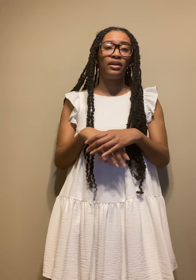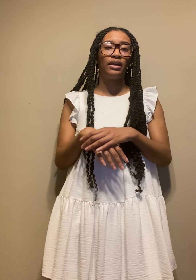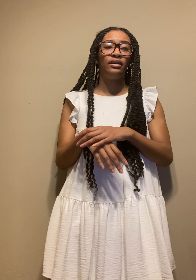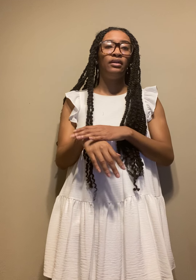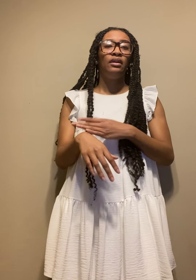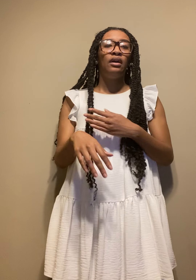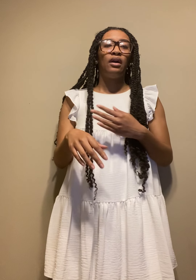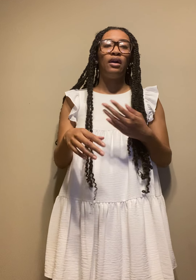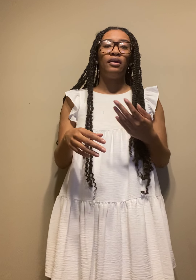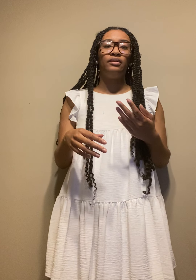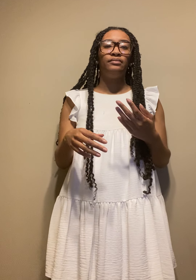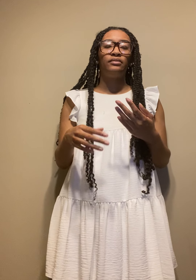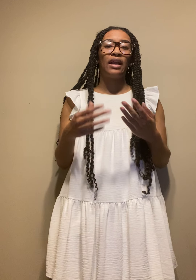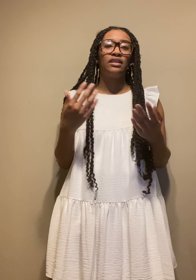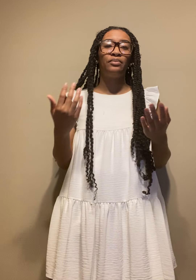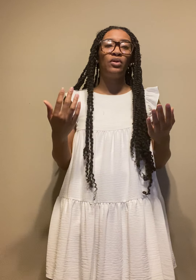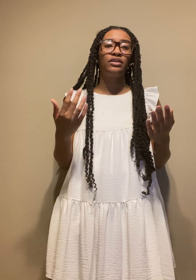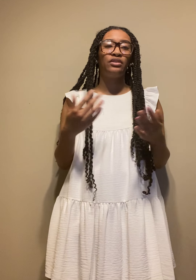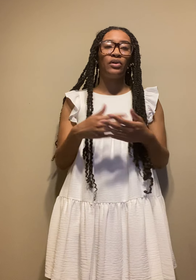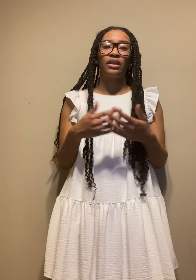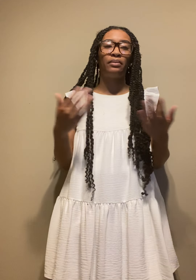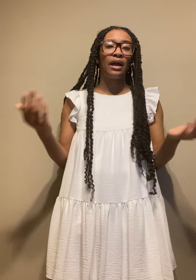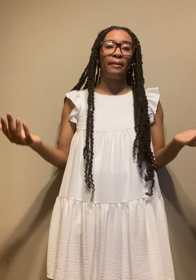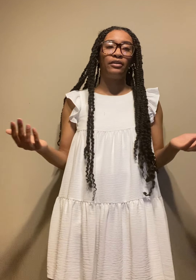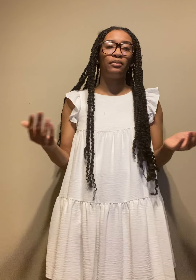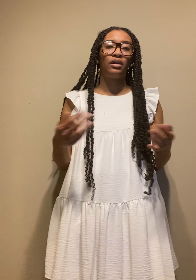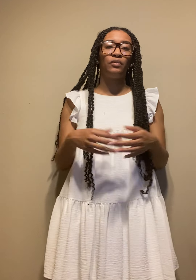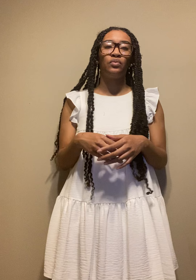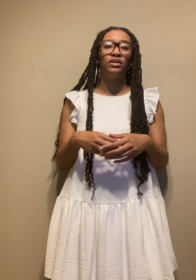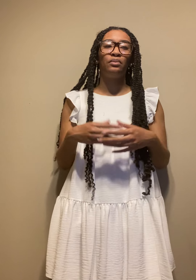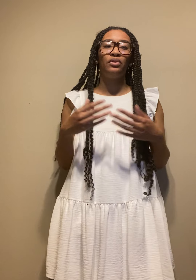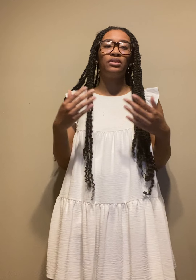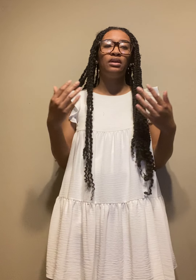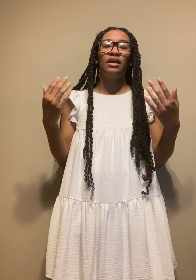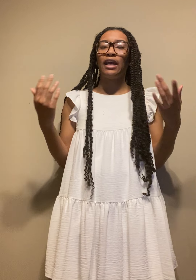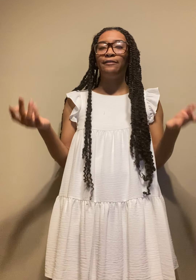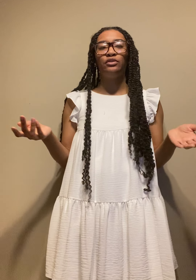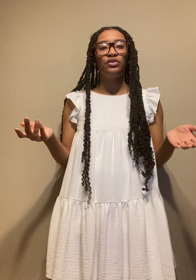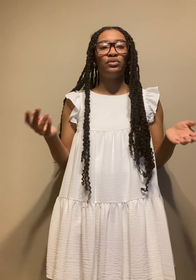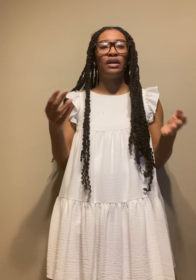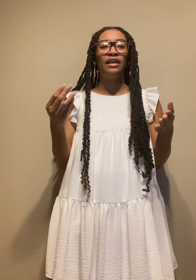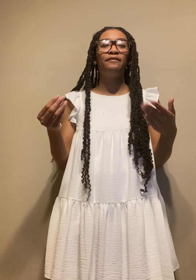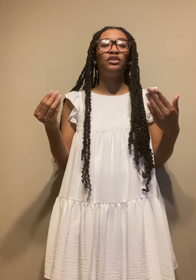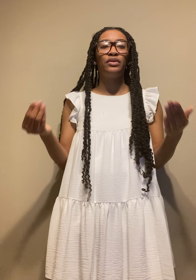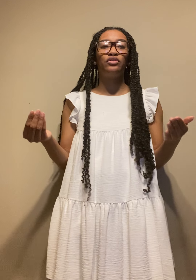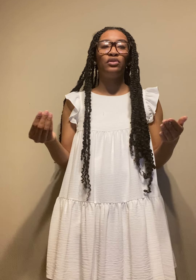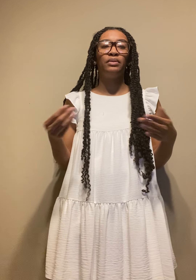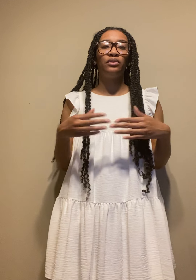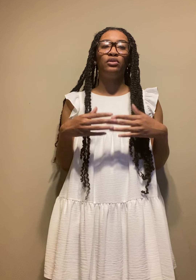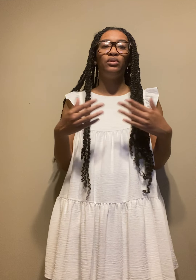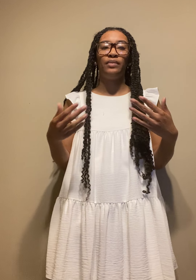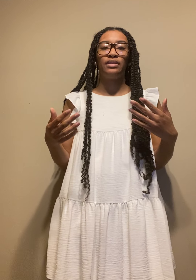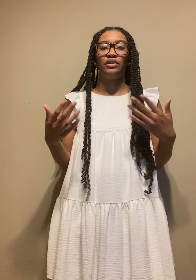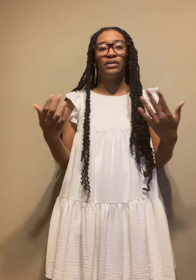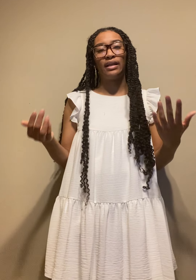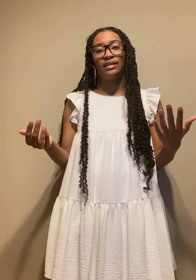Party. And it's important to know that the Black Panther Party was one of the most influential political movements in the United